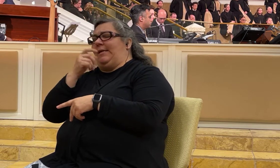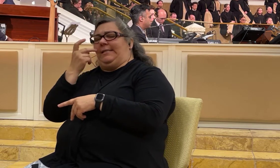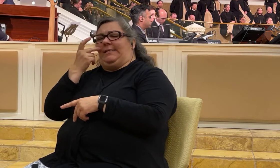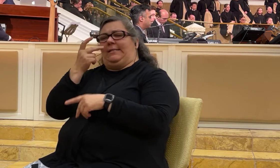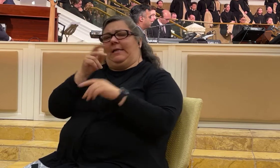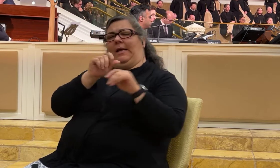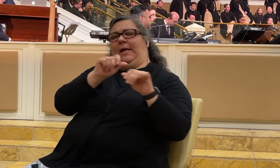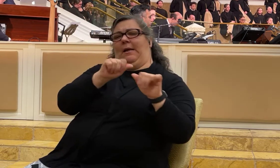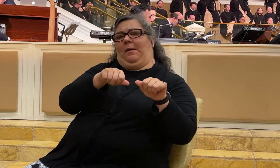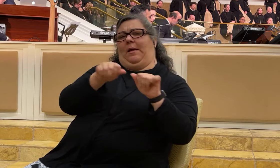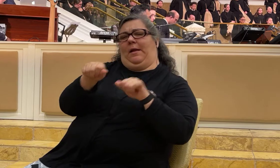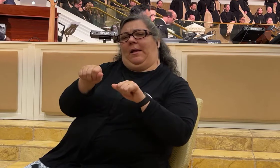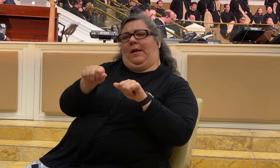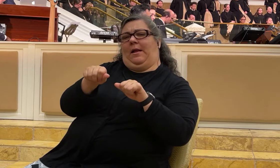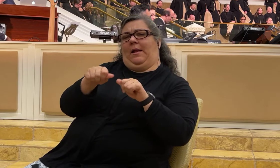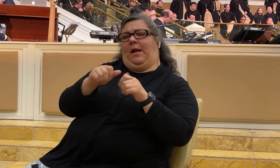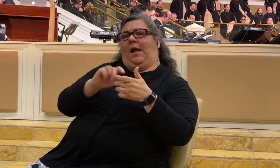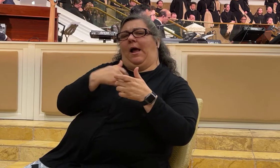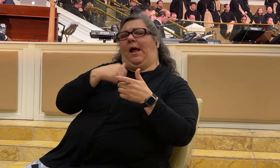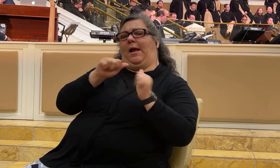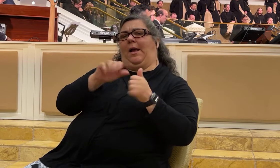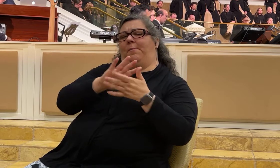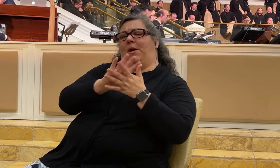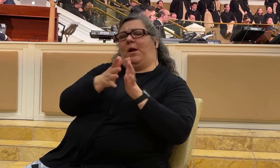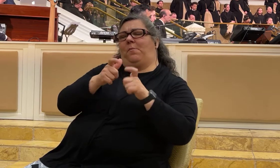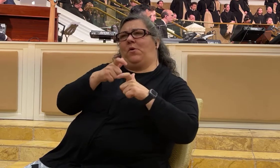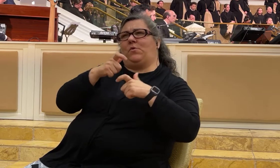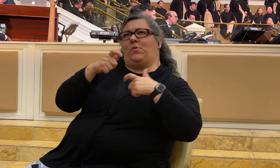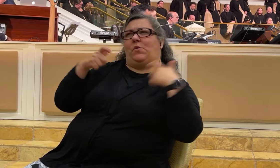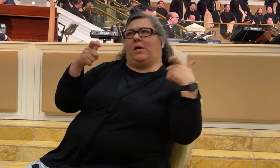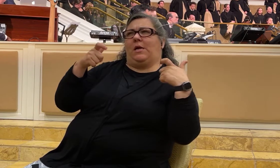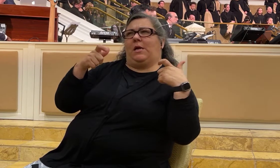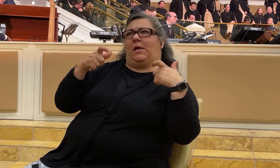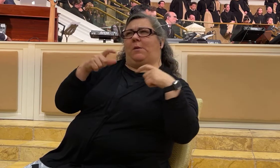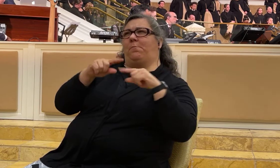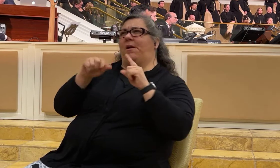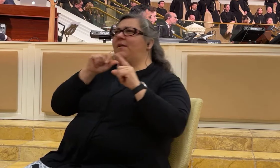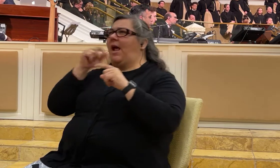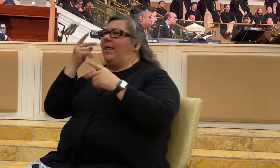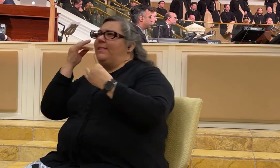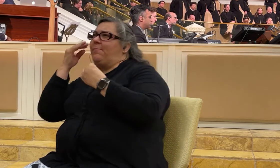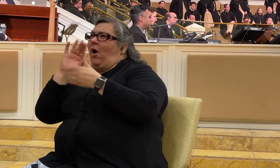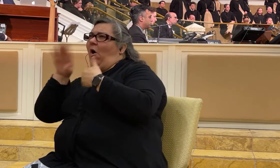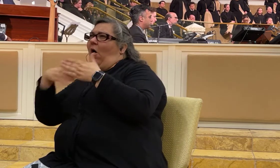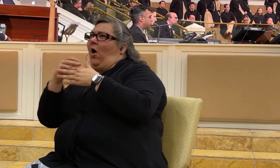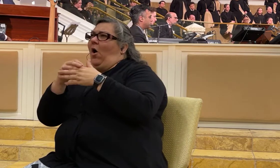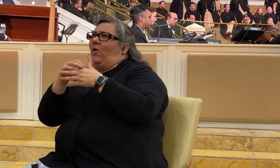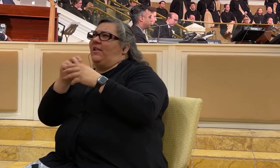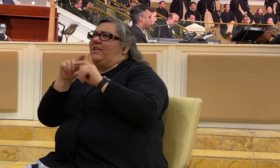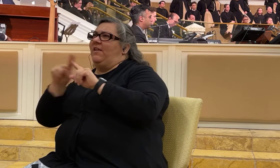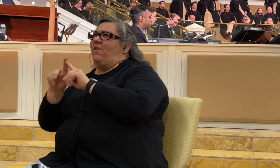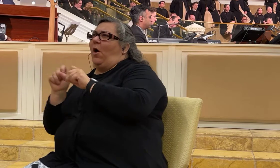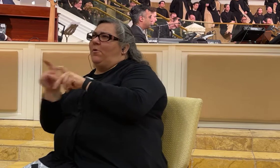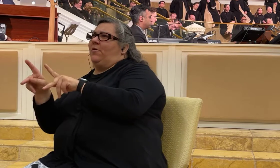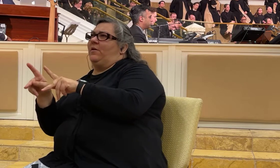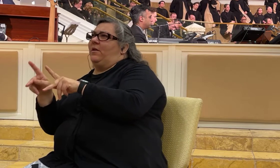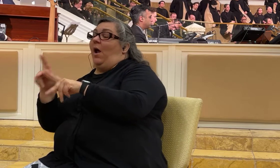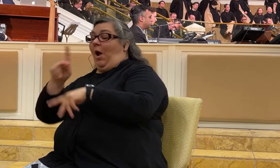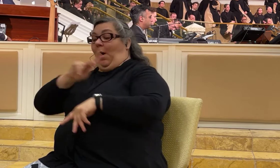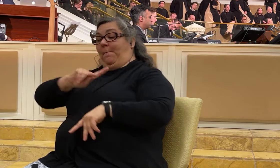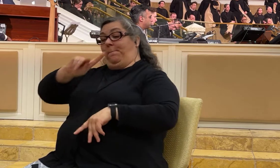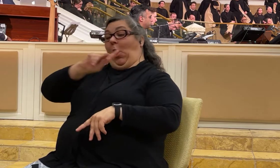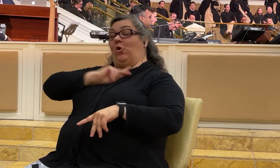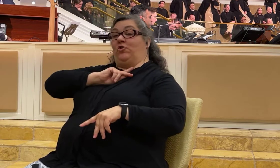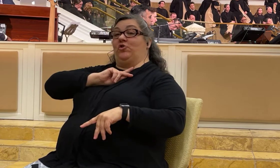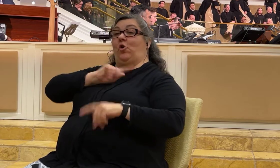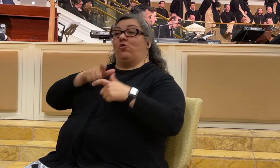great at the expense of not thinking through all of the opportunities. He may get personal greatness